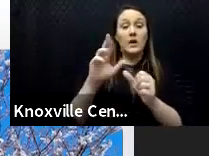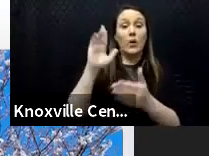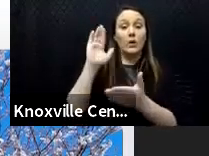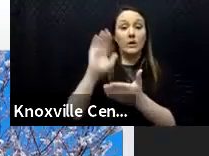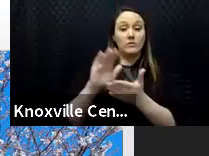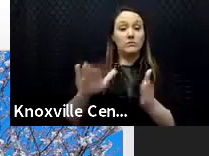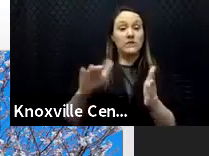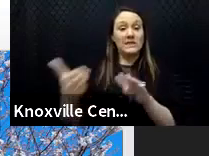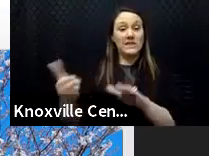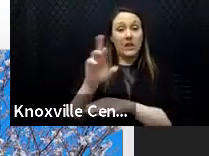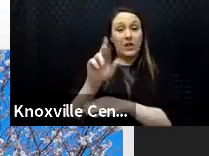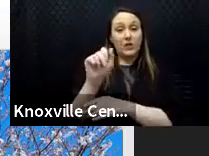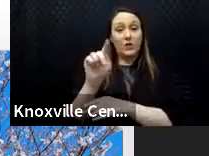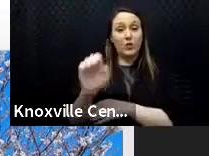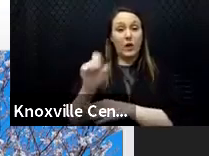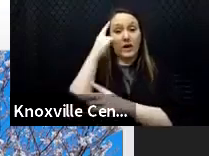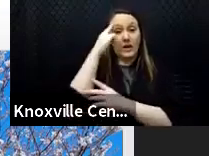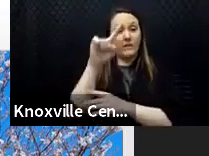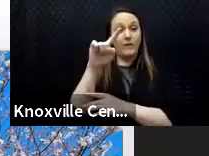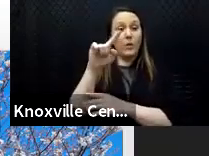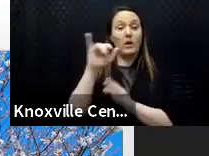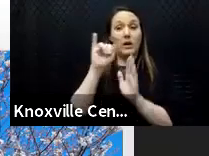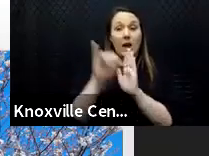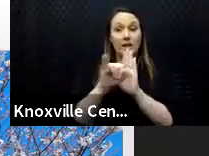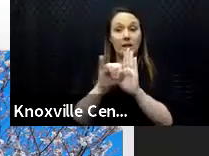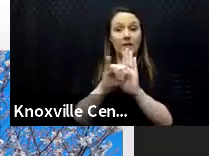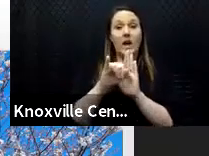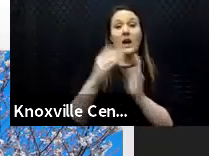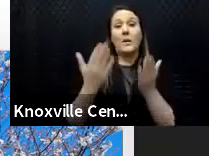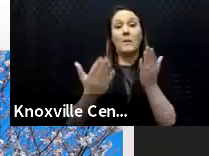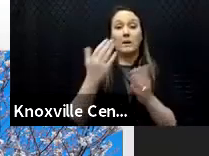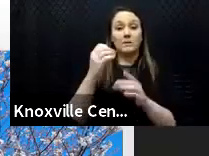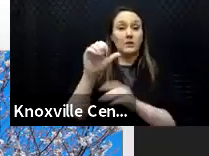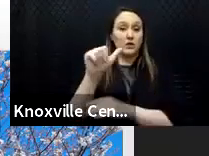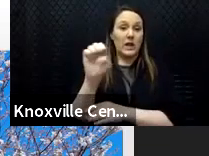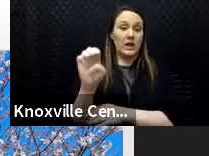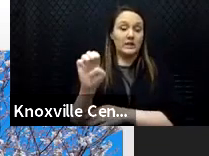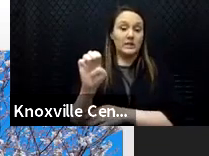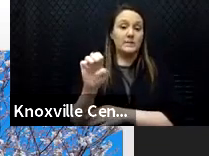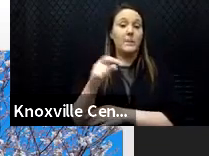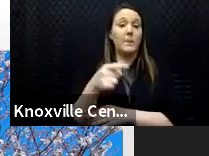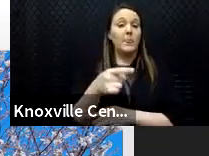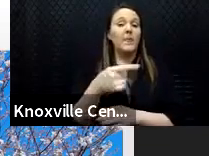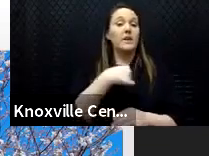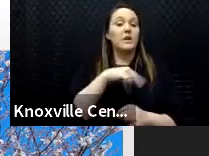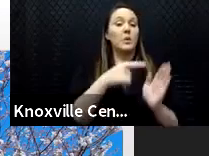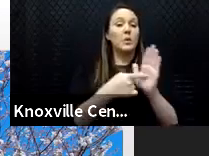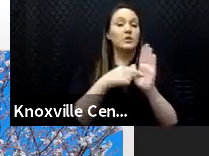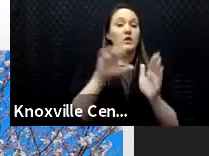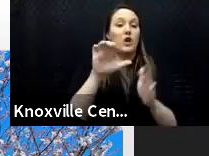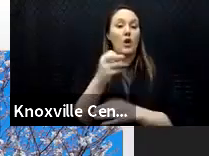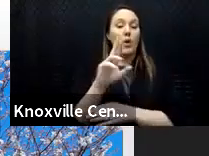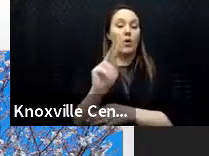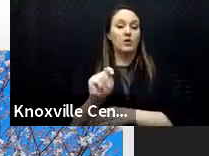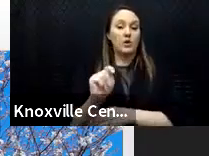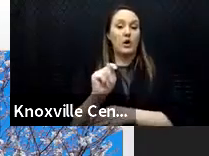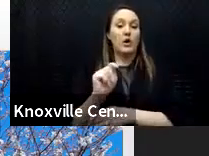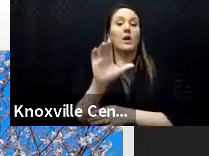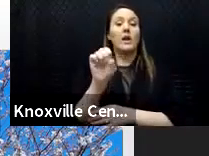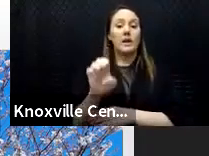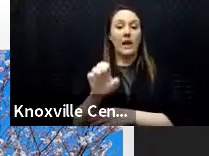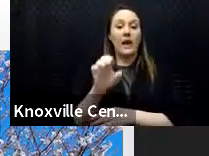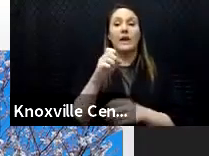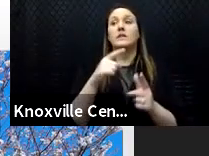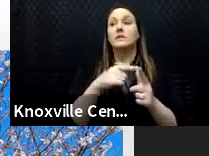rate for identified positive or probable cases. For this benchmark, we show the chart that details cases, hospitalizations,